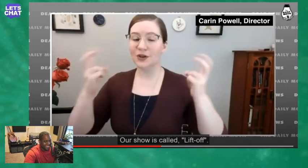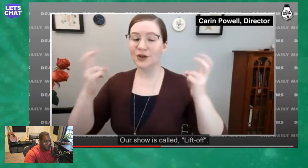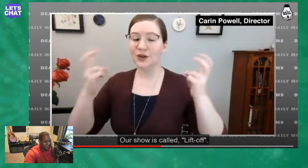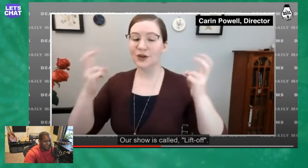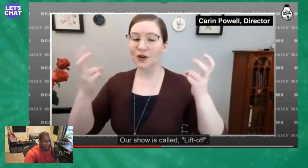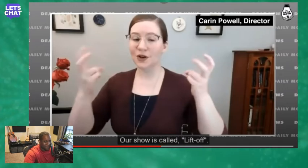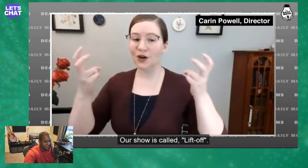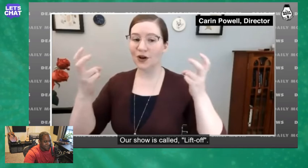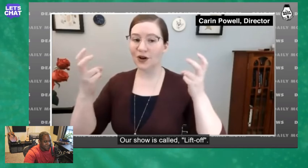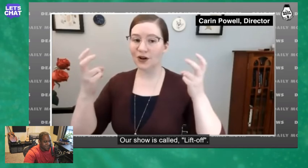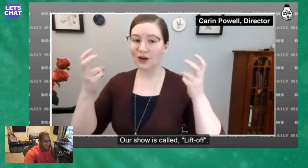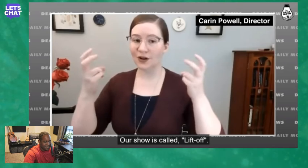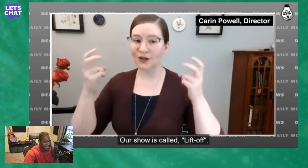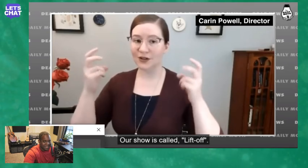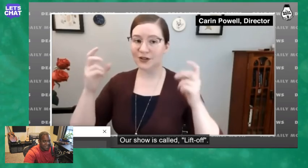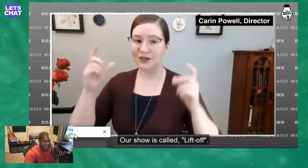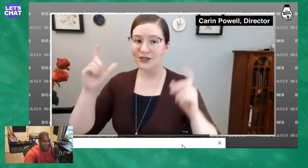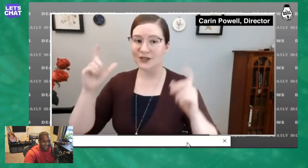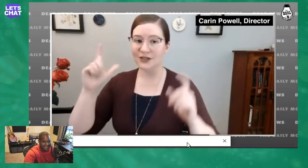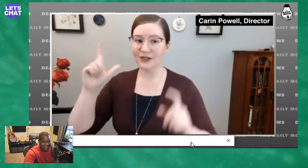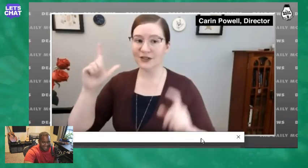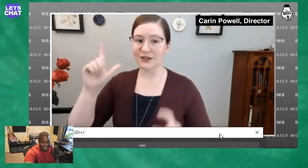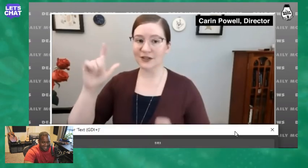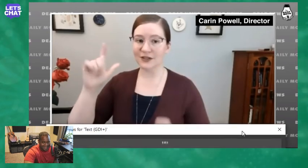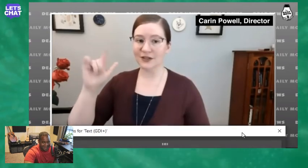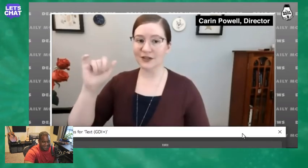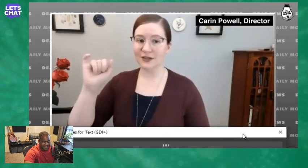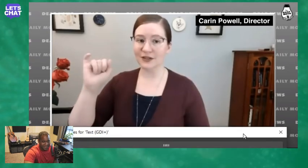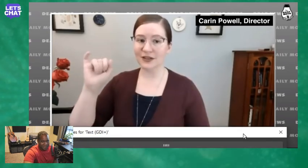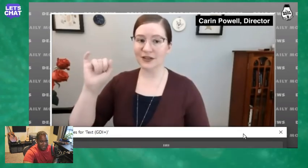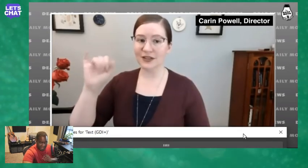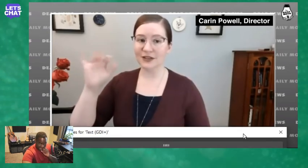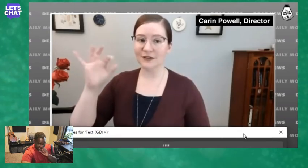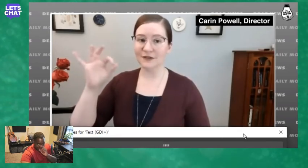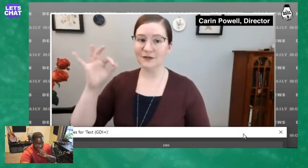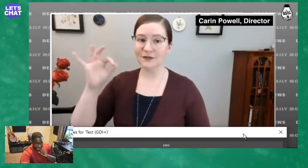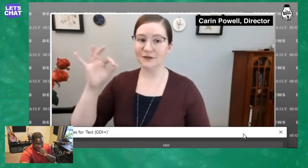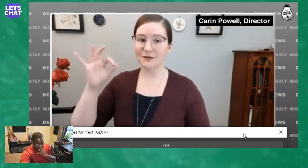like, I think it's a fresh style. All right, so